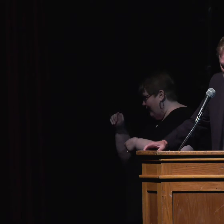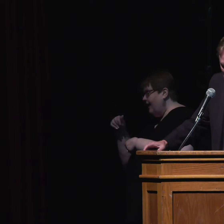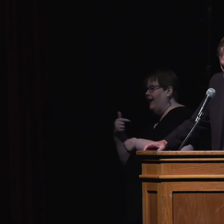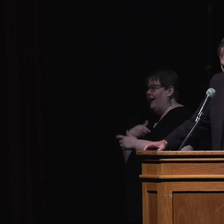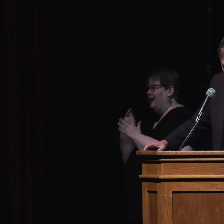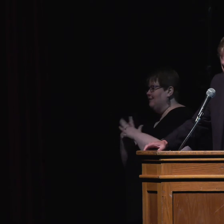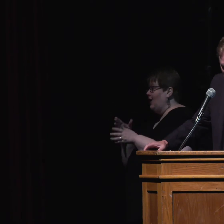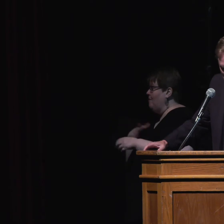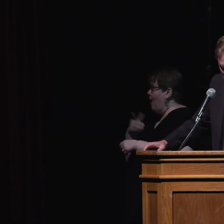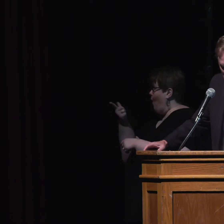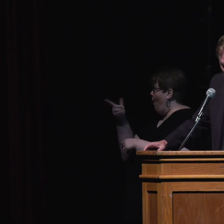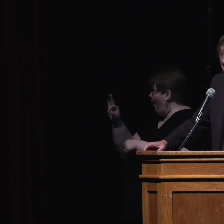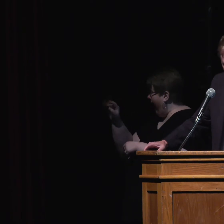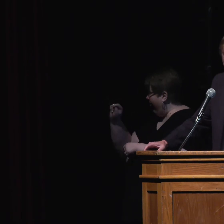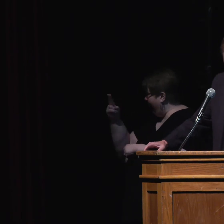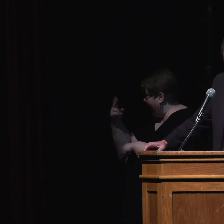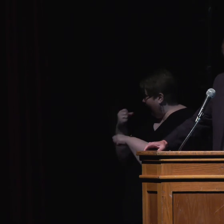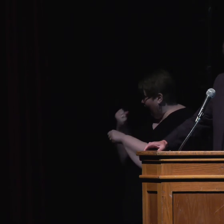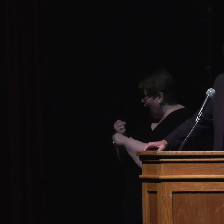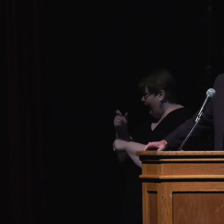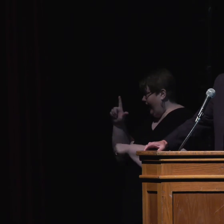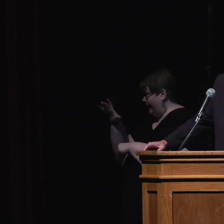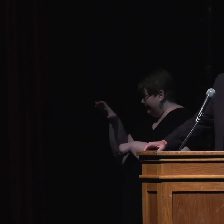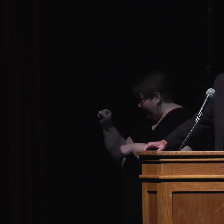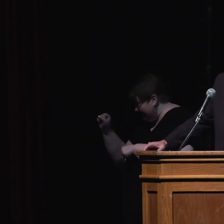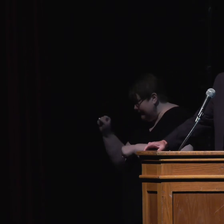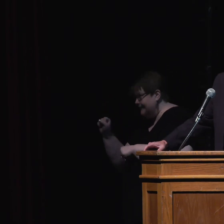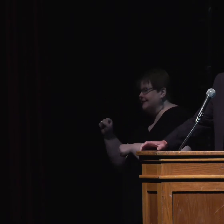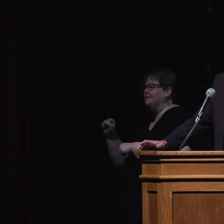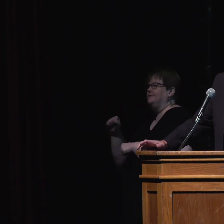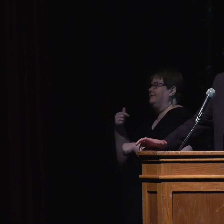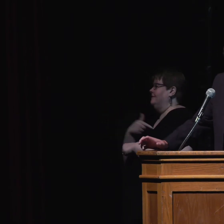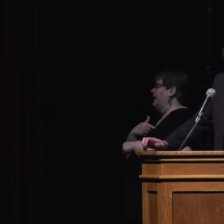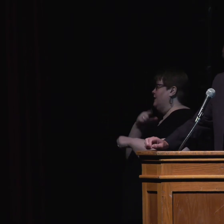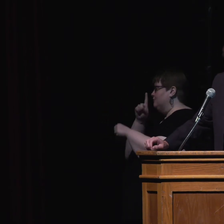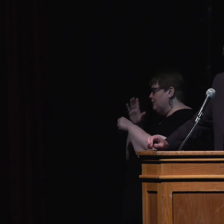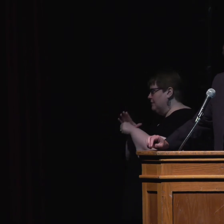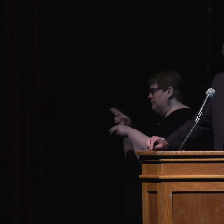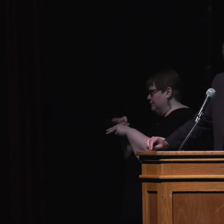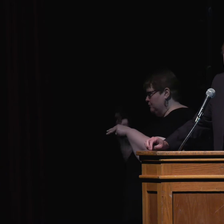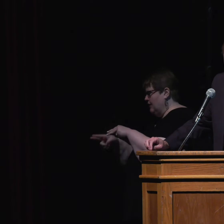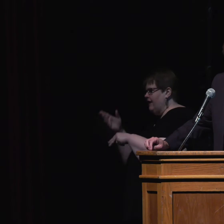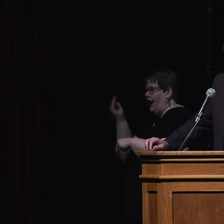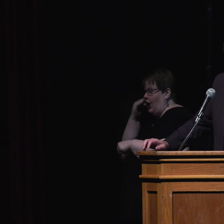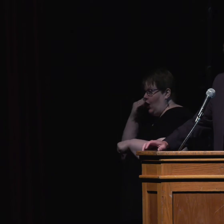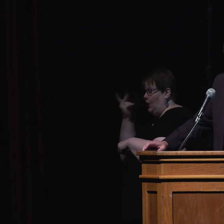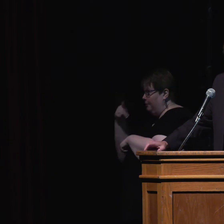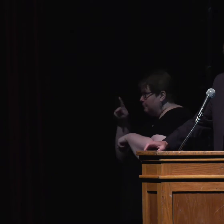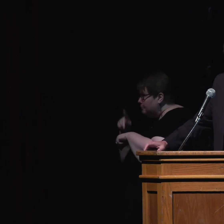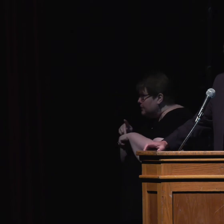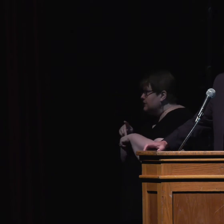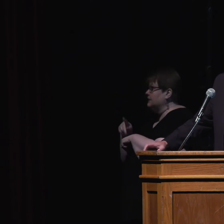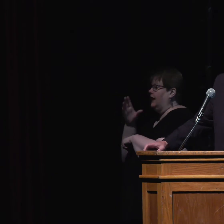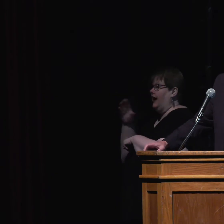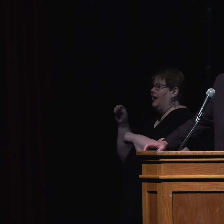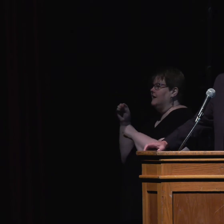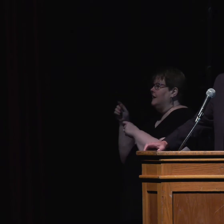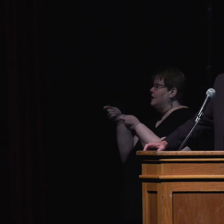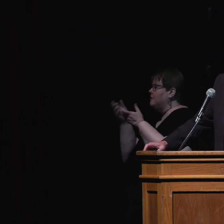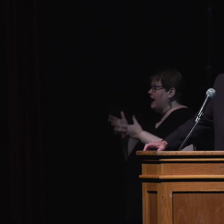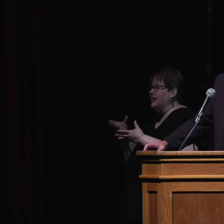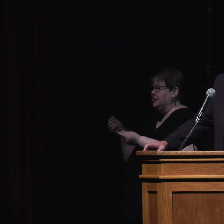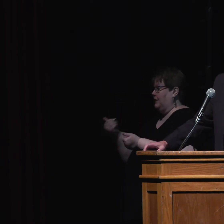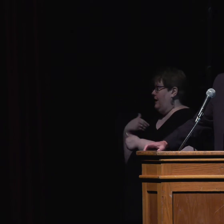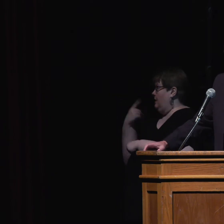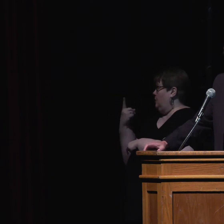am starting my 29th year in Lynchburg City Schools. I promise to be brief, as I know the principals and site managers have spent the